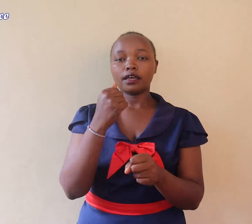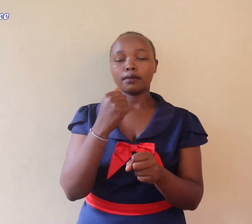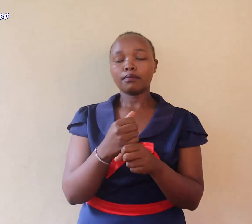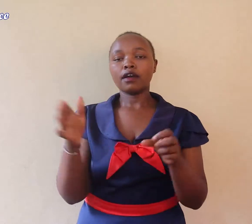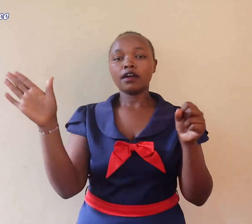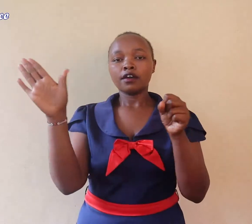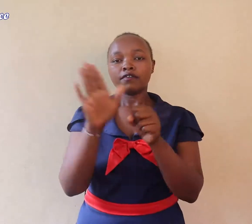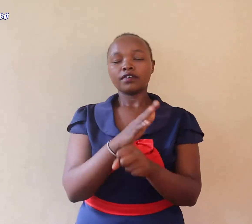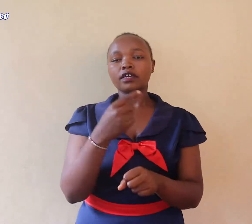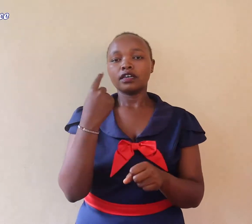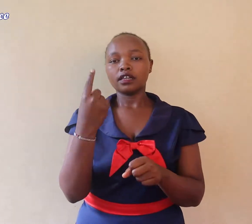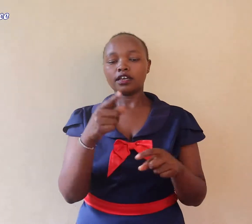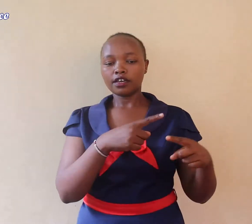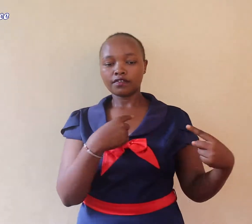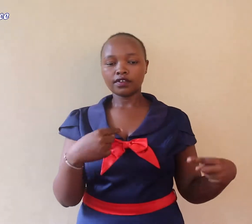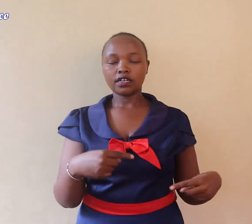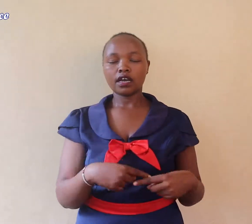Thank you.